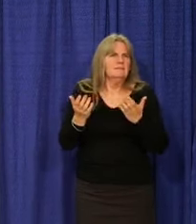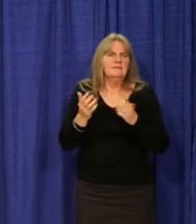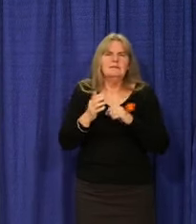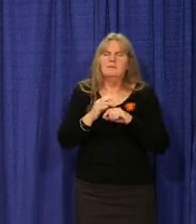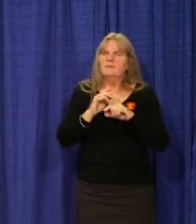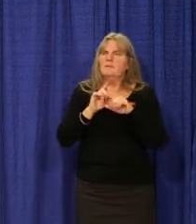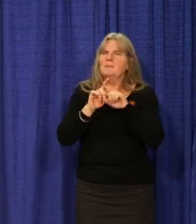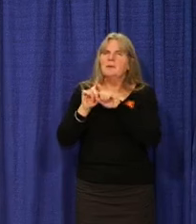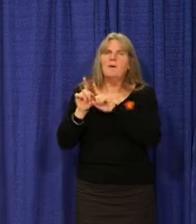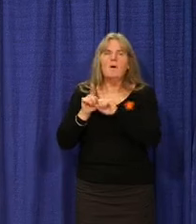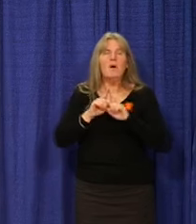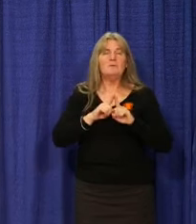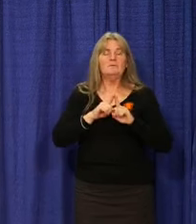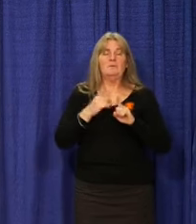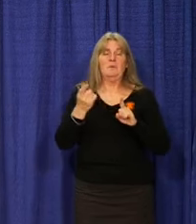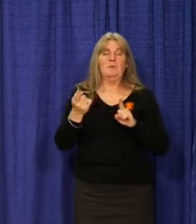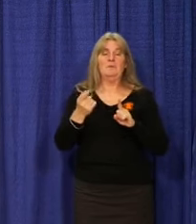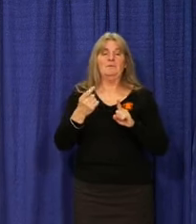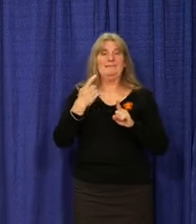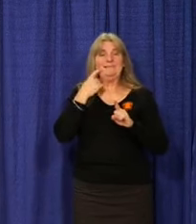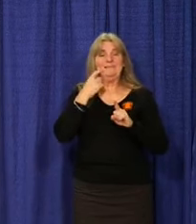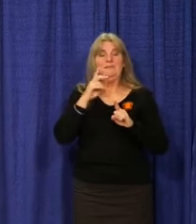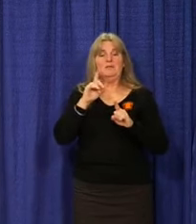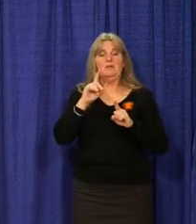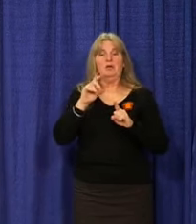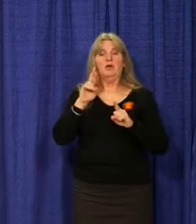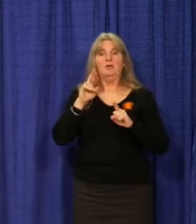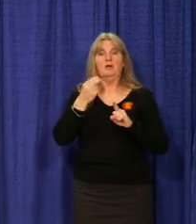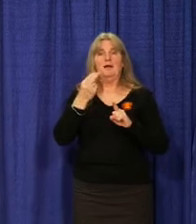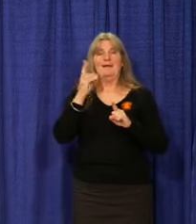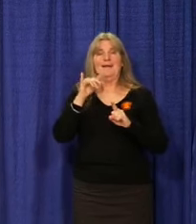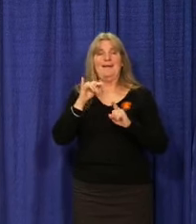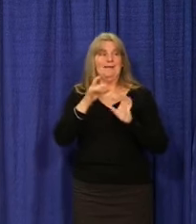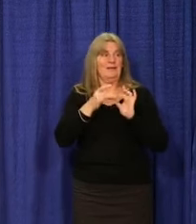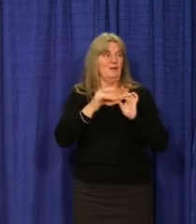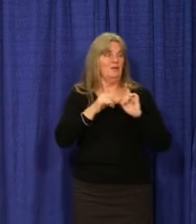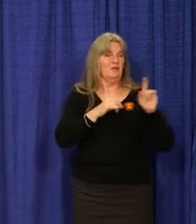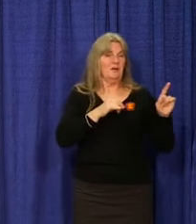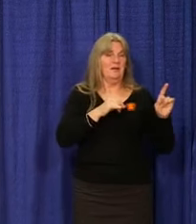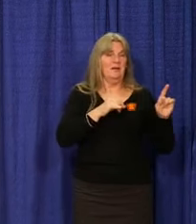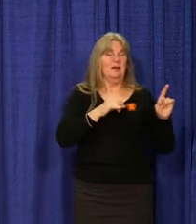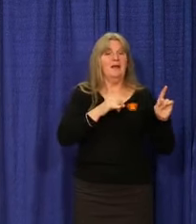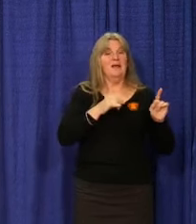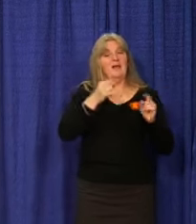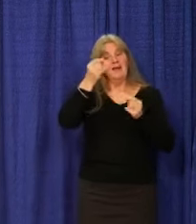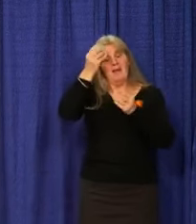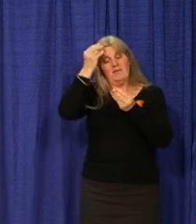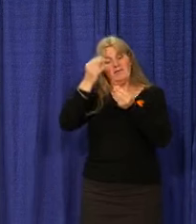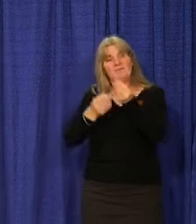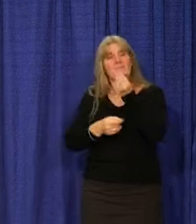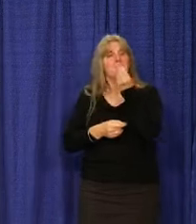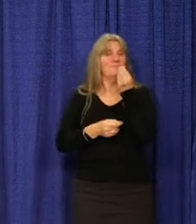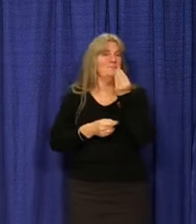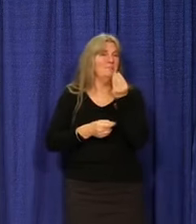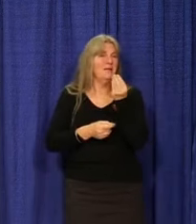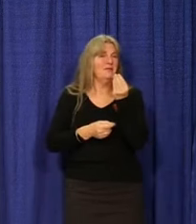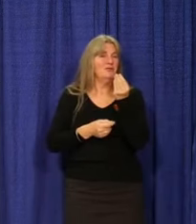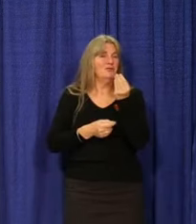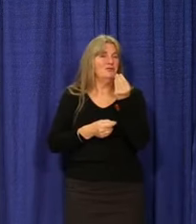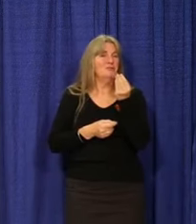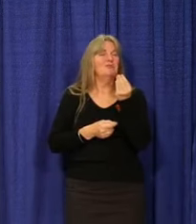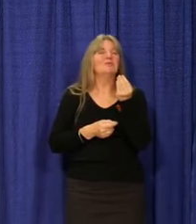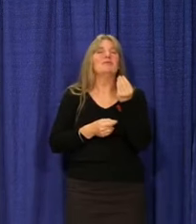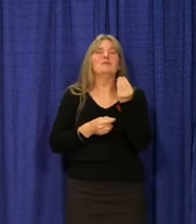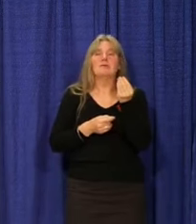it also speaks to what Dr. Hanley is talking about, that information should only be shared at the level at